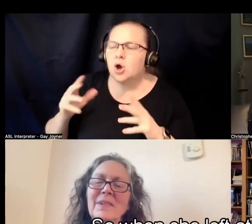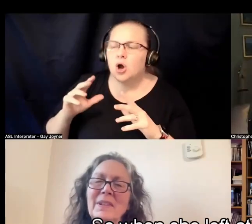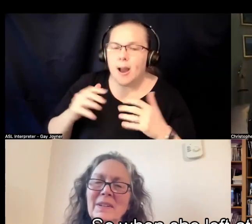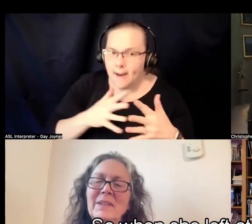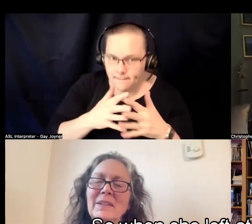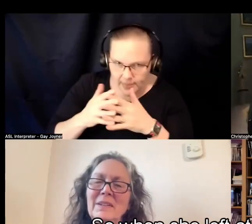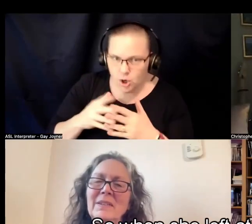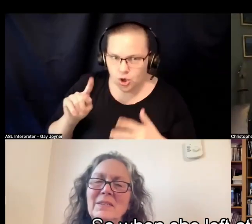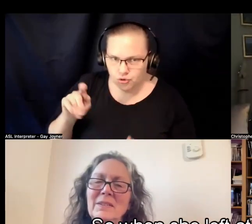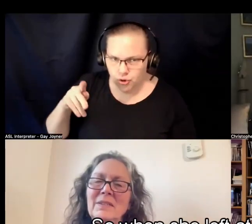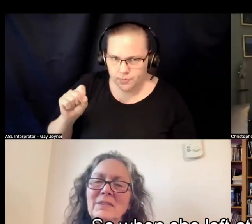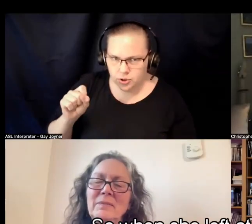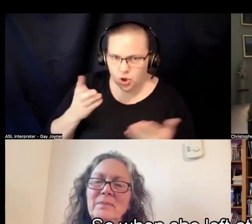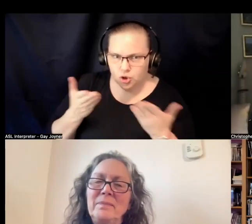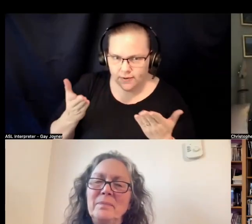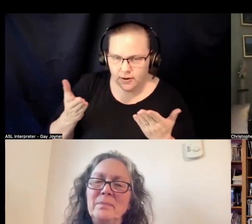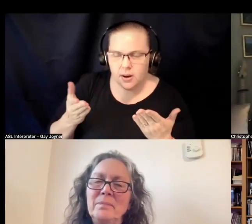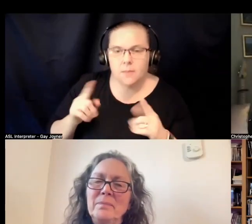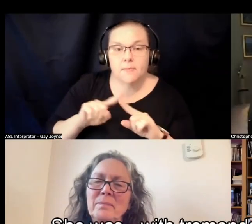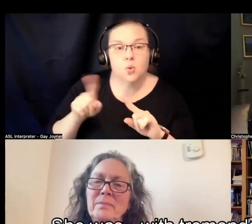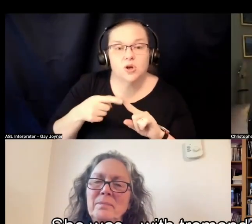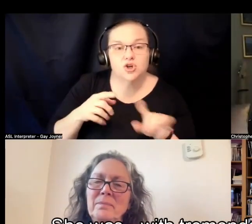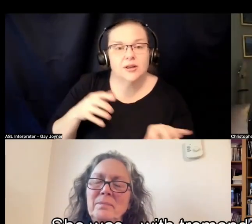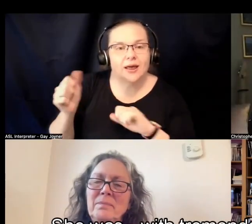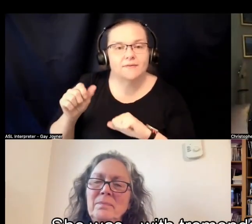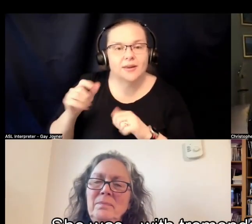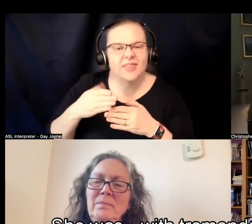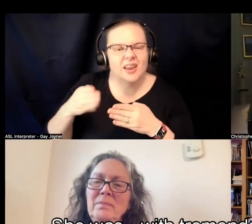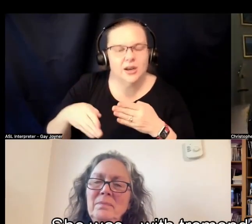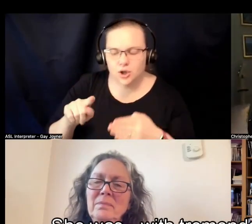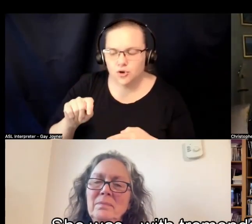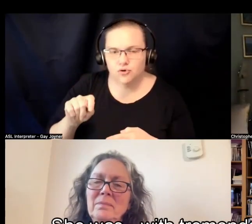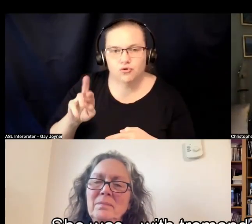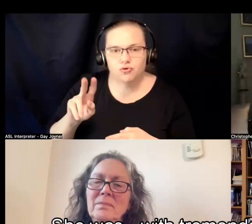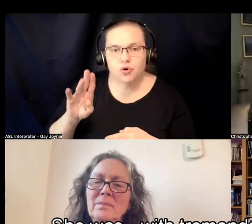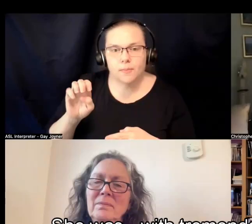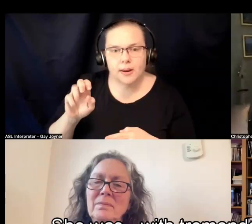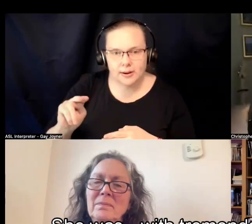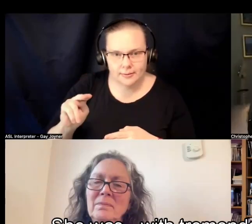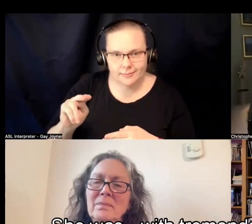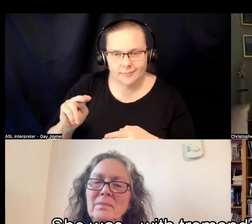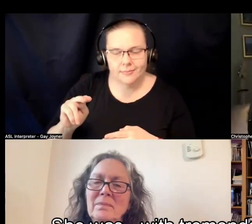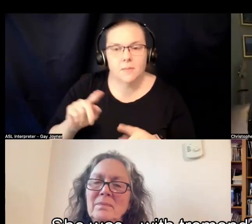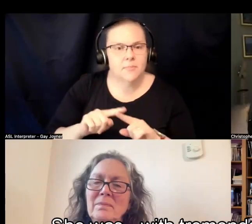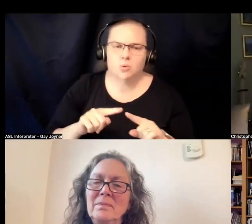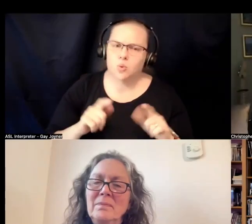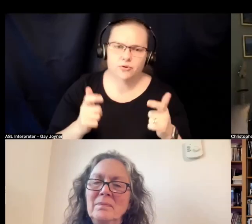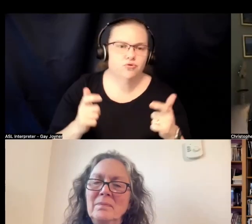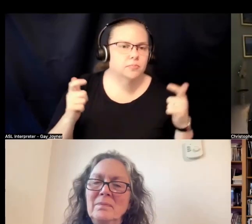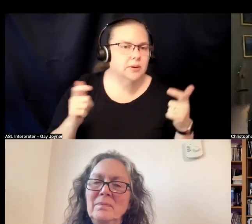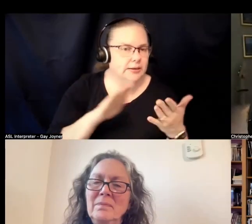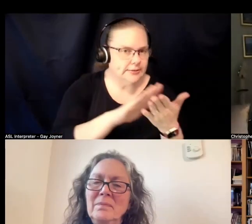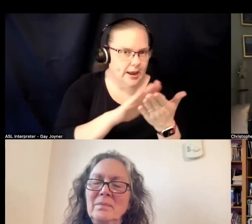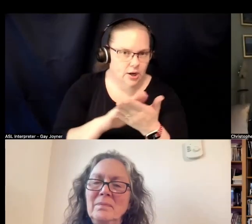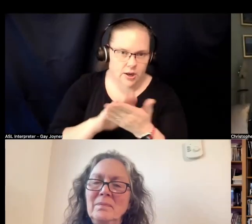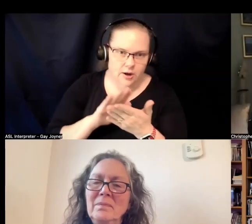left at the end of the Truman administration, she was with tremendous accolades from that administration for her